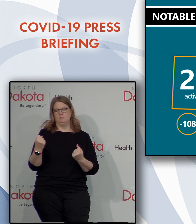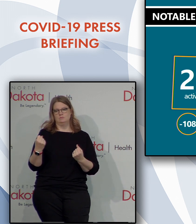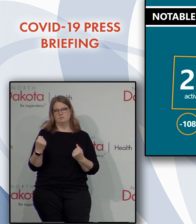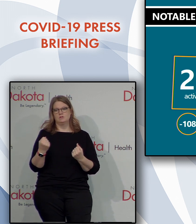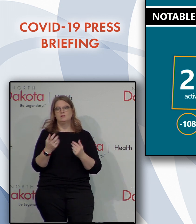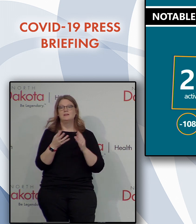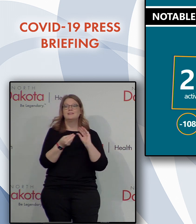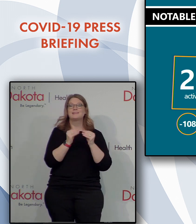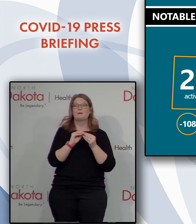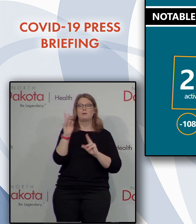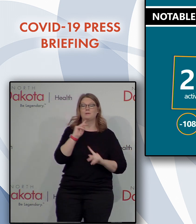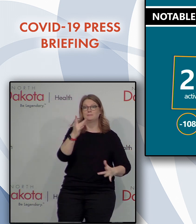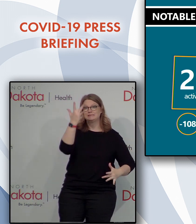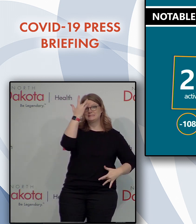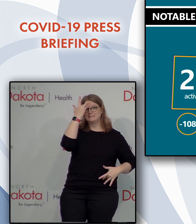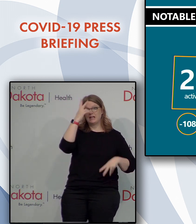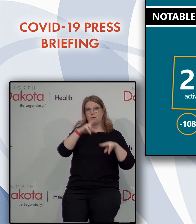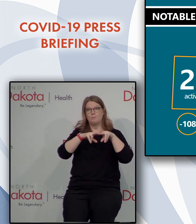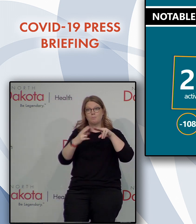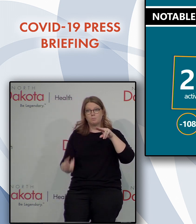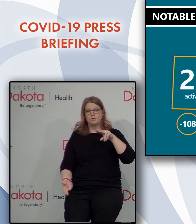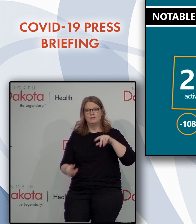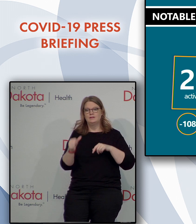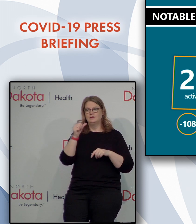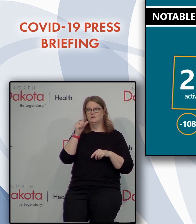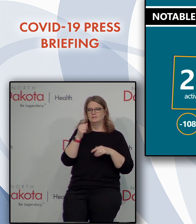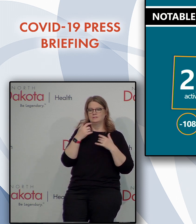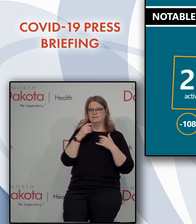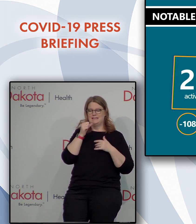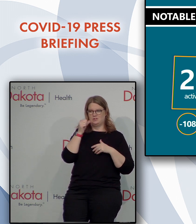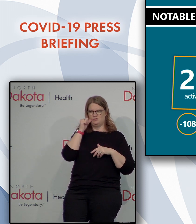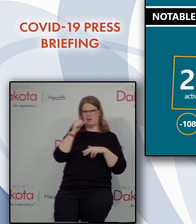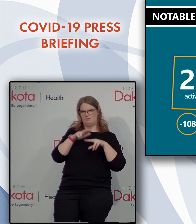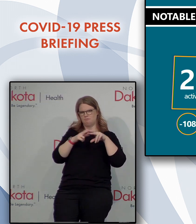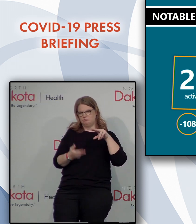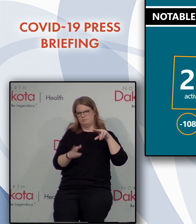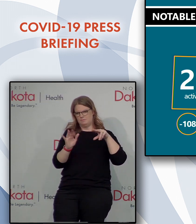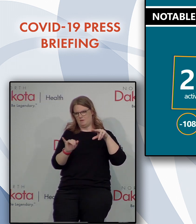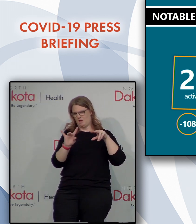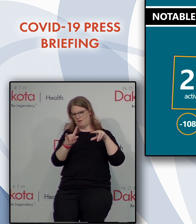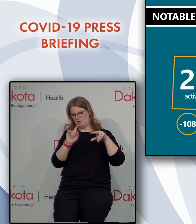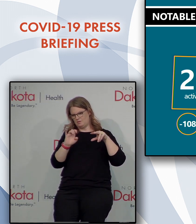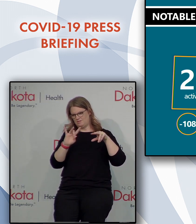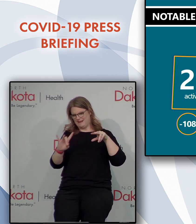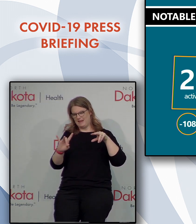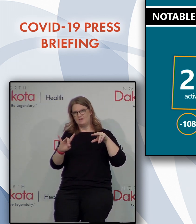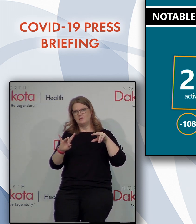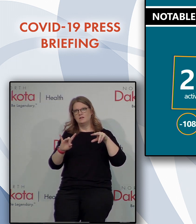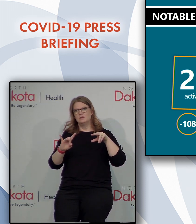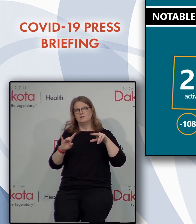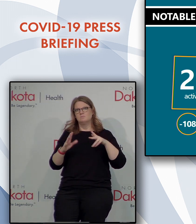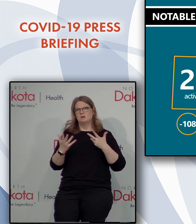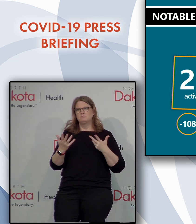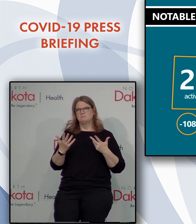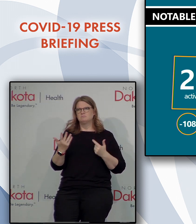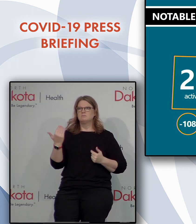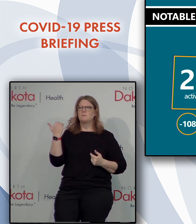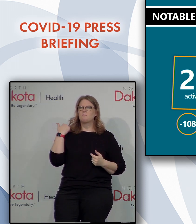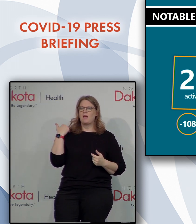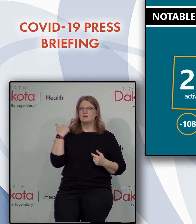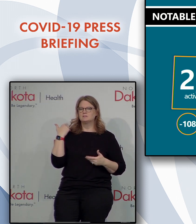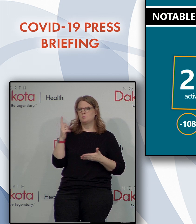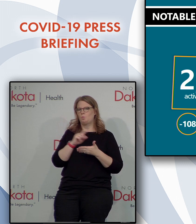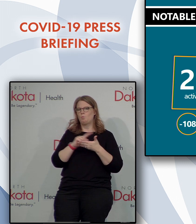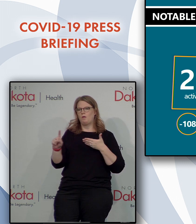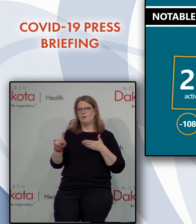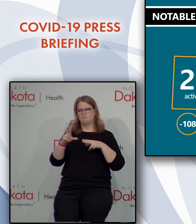to drop. They dropped 108 from yesterday, but they dropped significantly over the